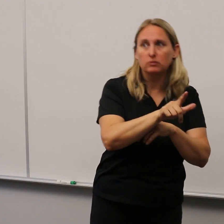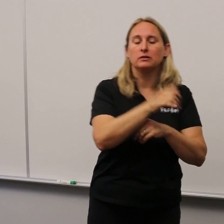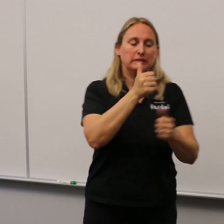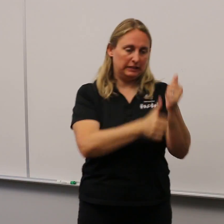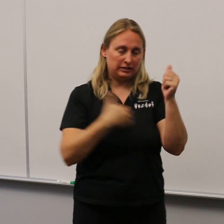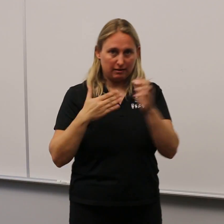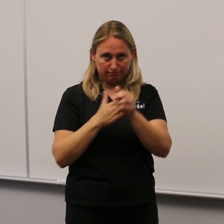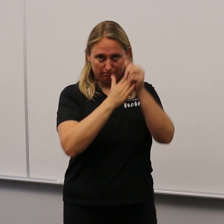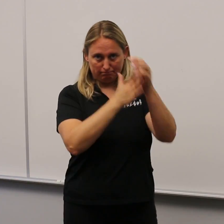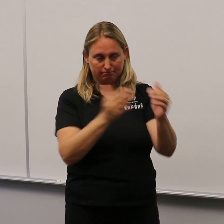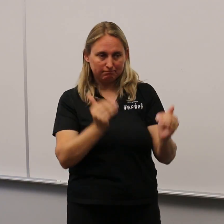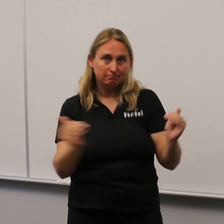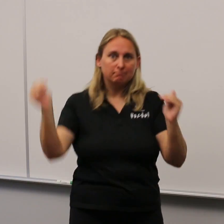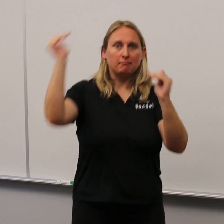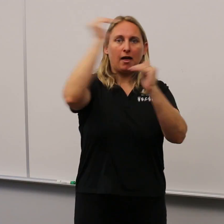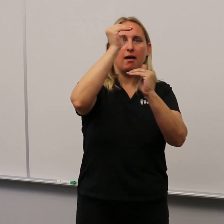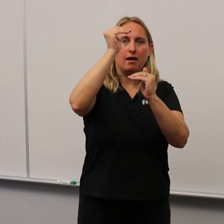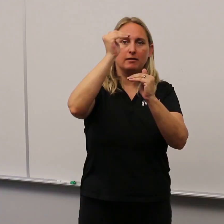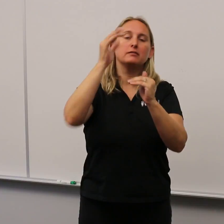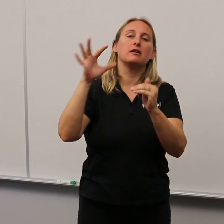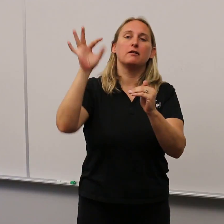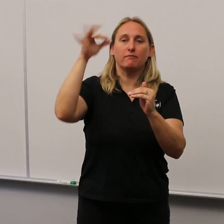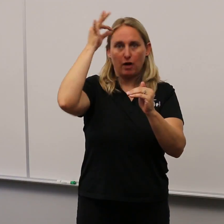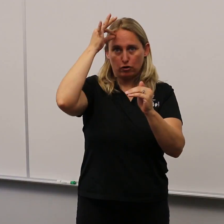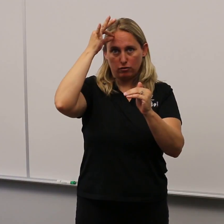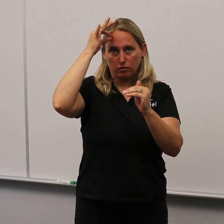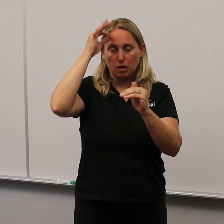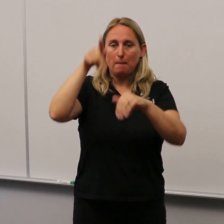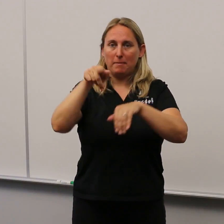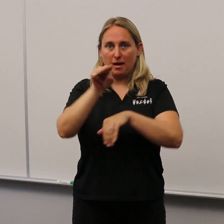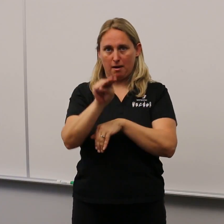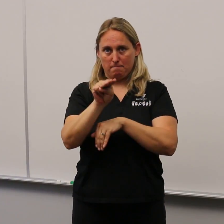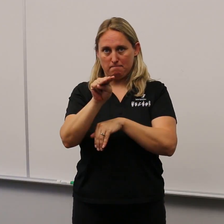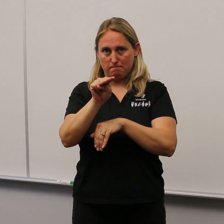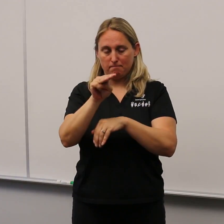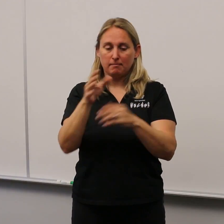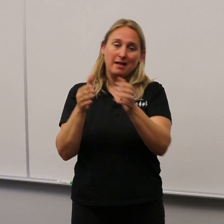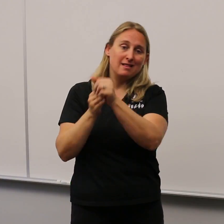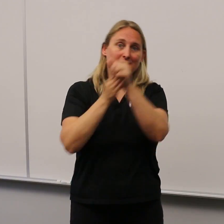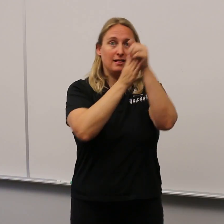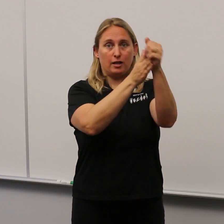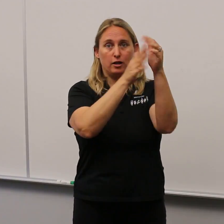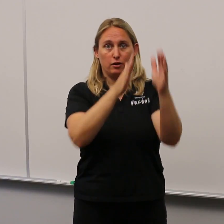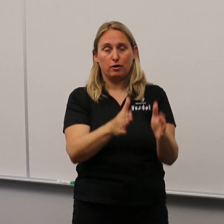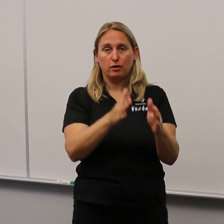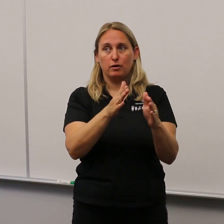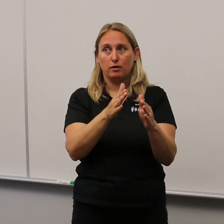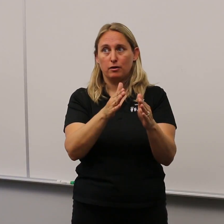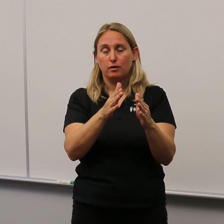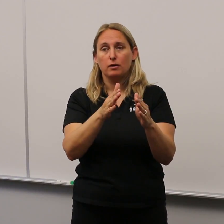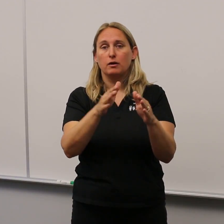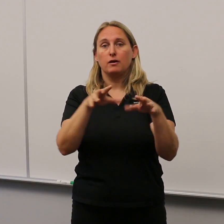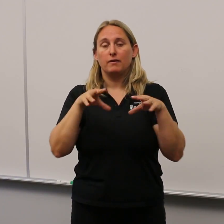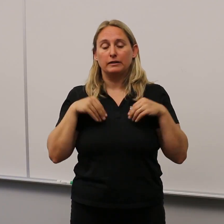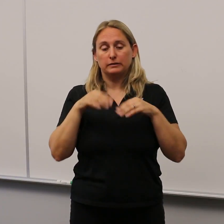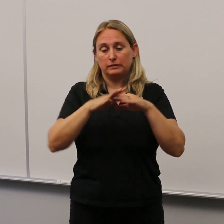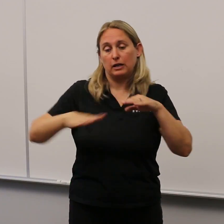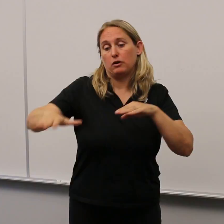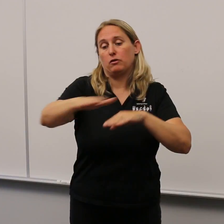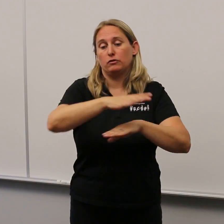The head of the federal government is the Prime Minister. The leader of the provincial or territorial government is the Premier,